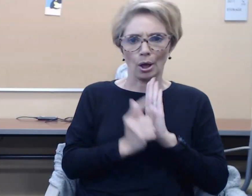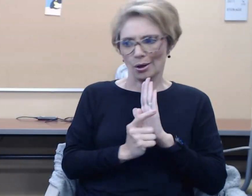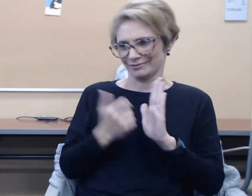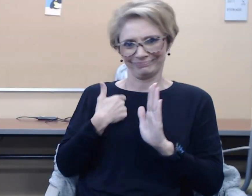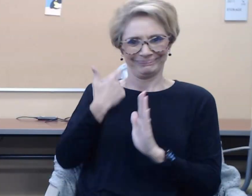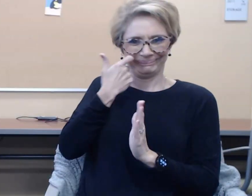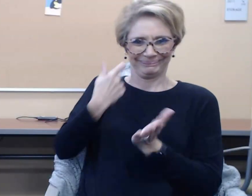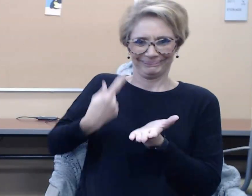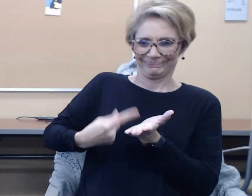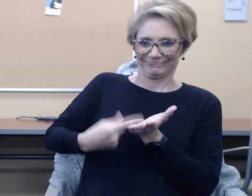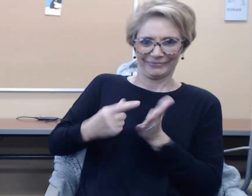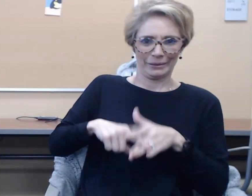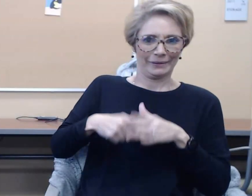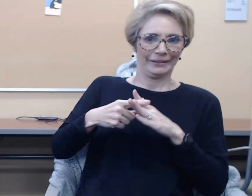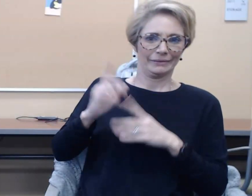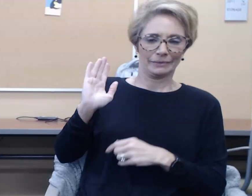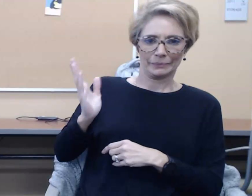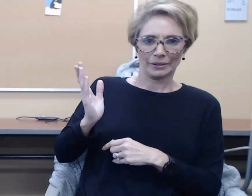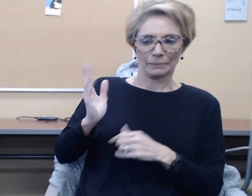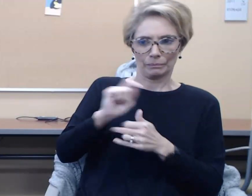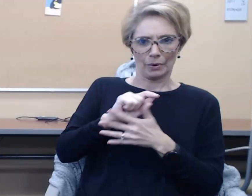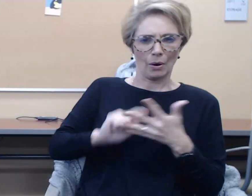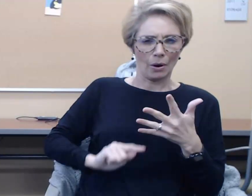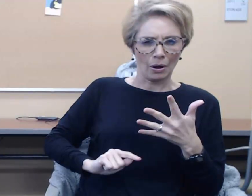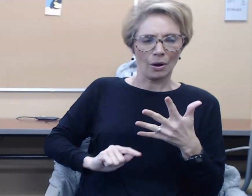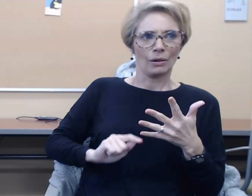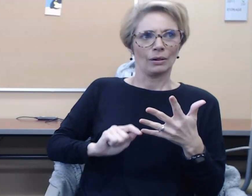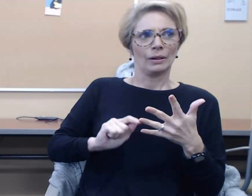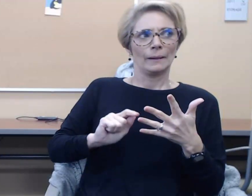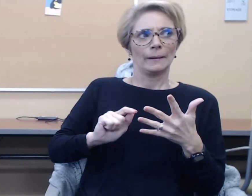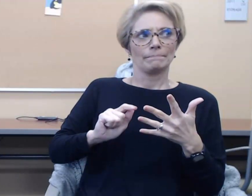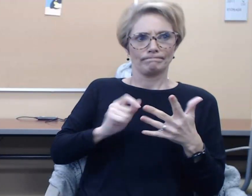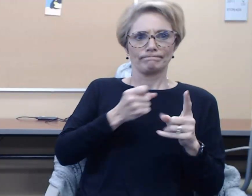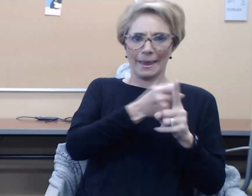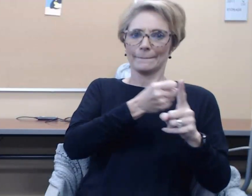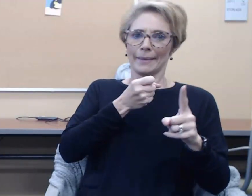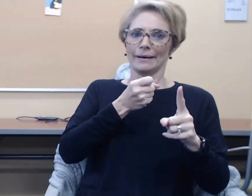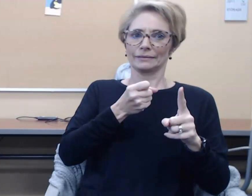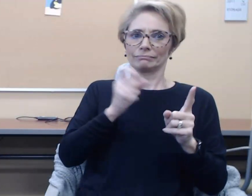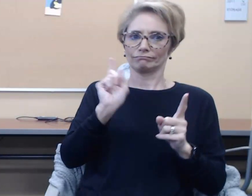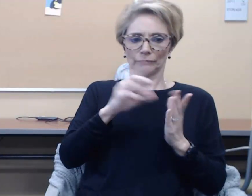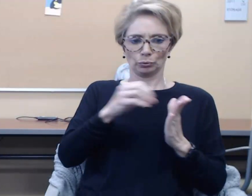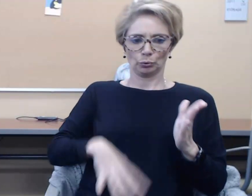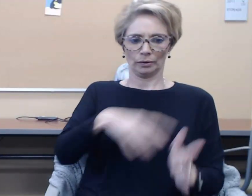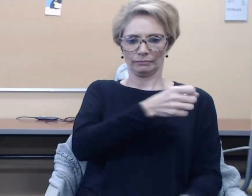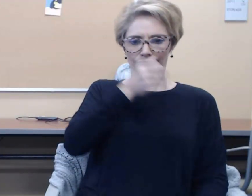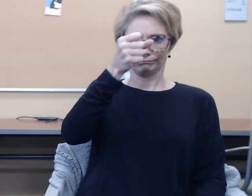over toward the beginning of the presentation, right? All of these things would impact where a student was placed, how a student